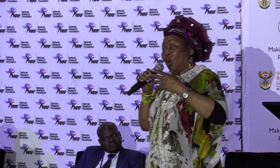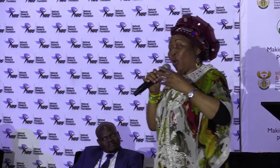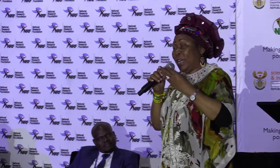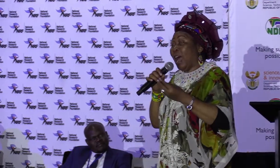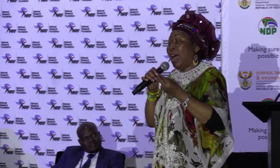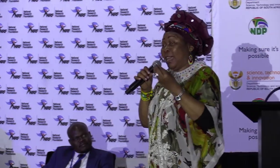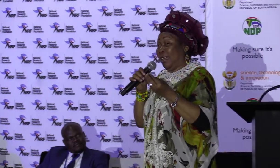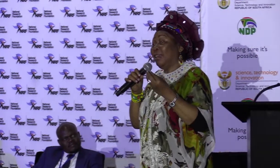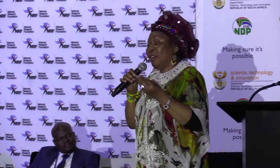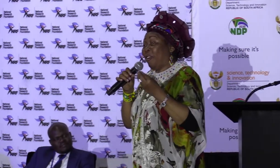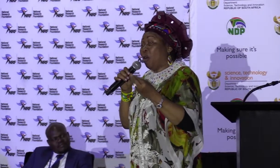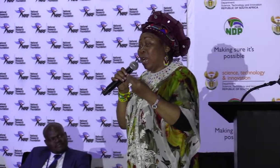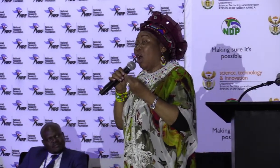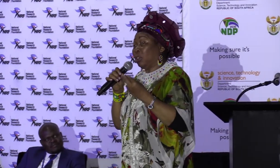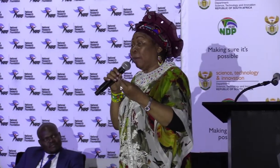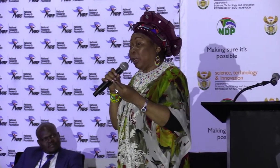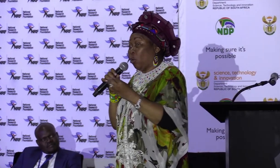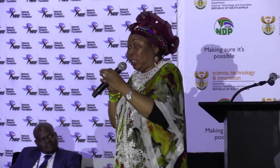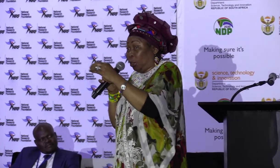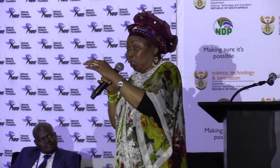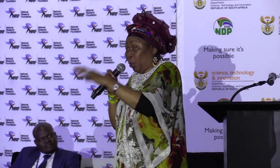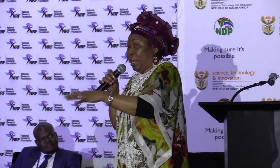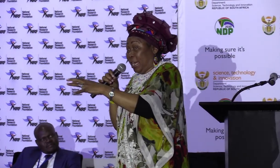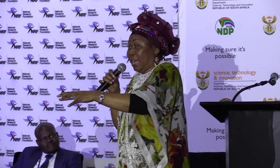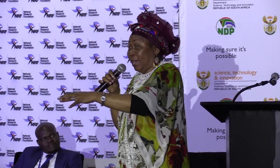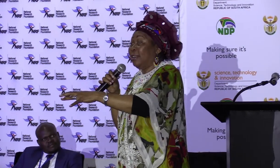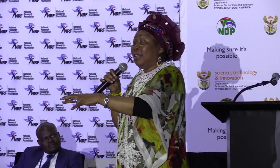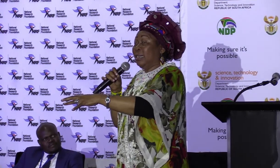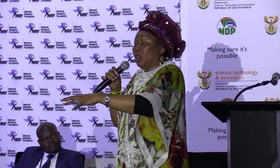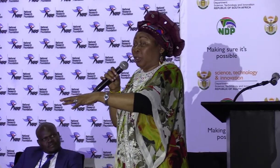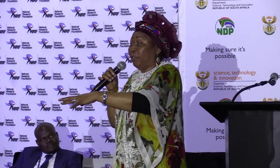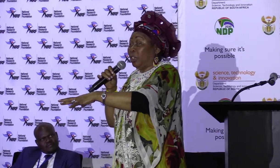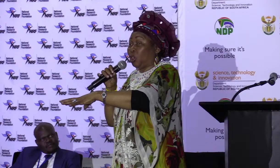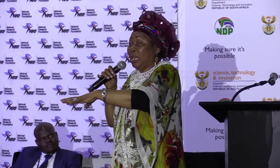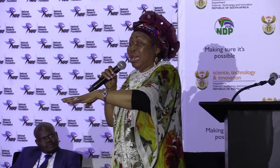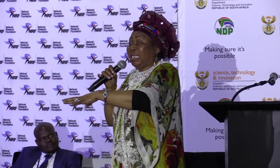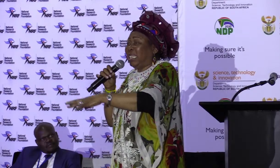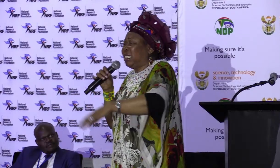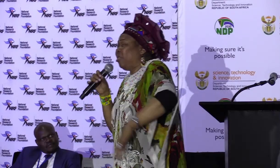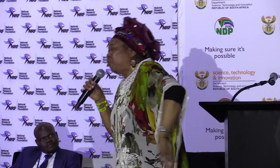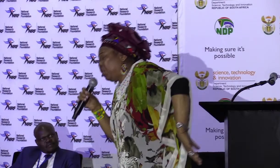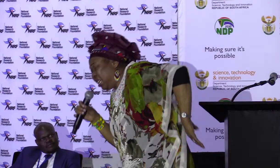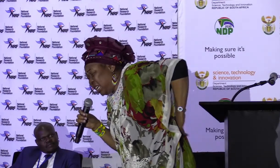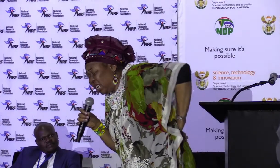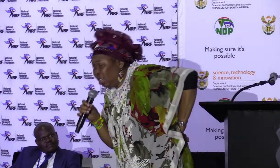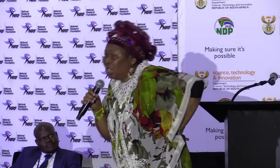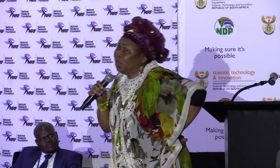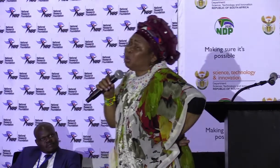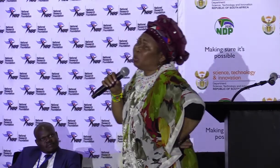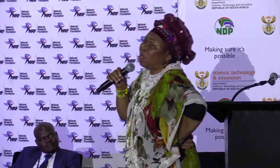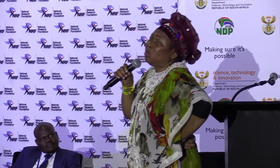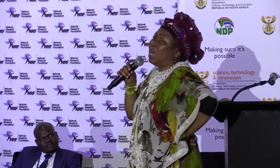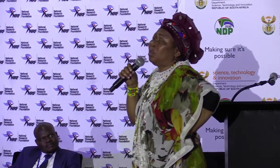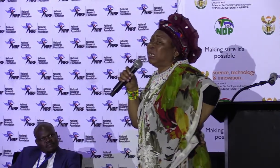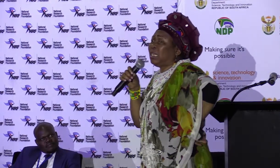Now, when I found out about what you're doing here in Observatory, I said, Sivuyile,